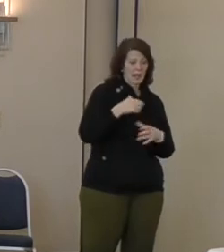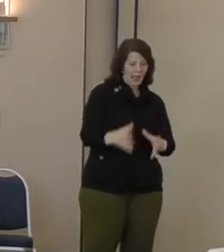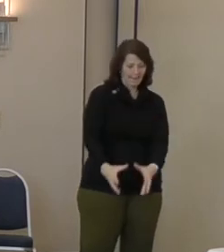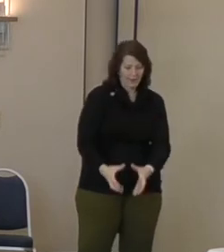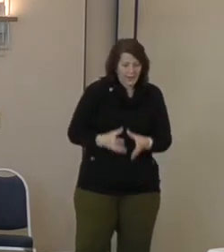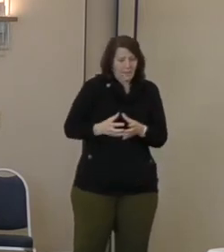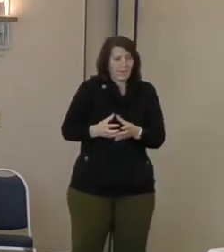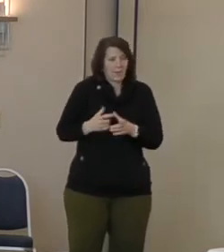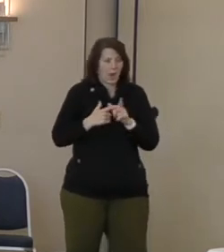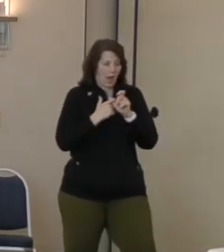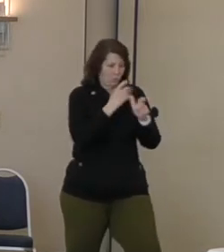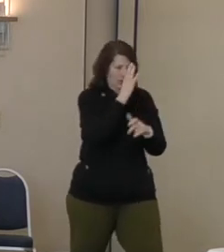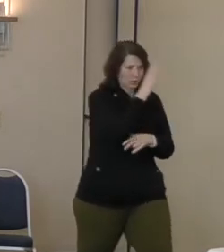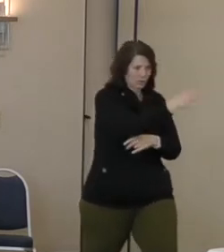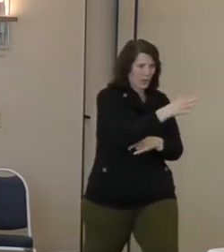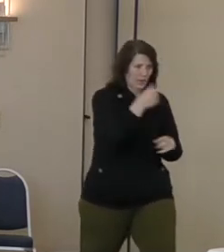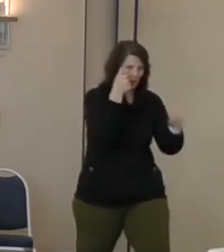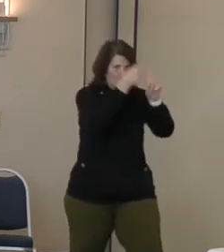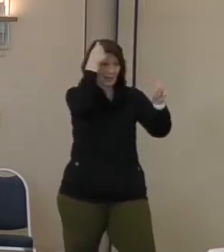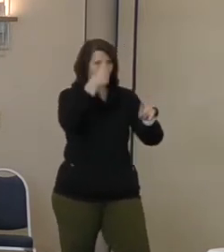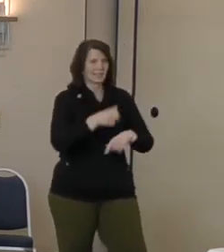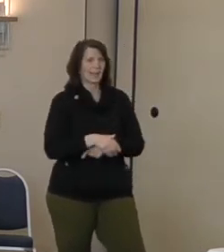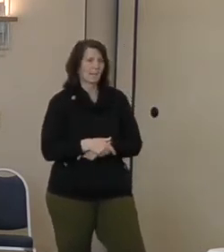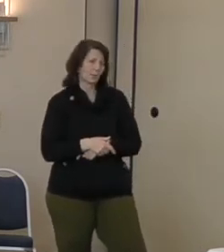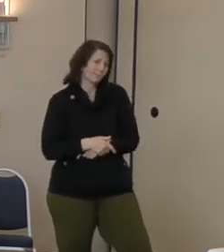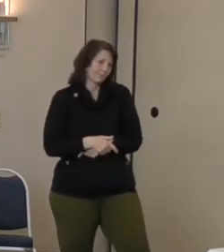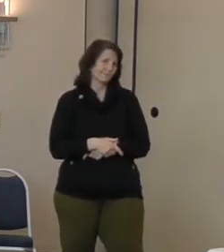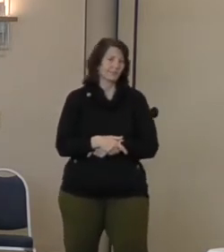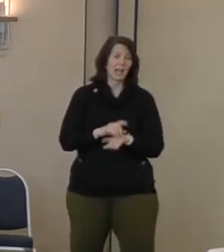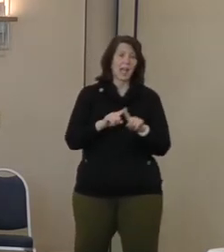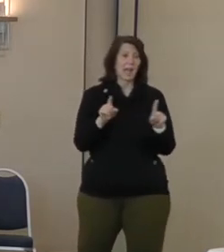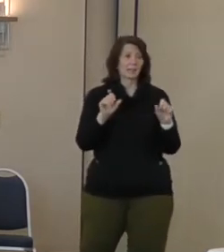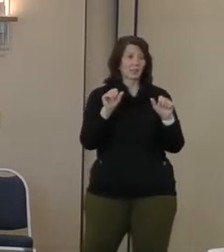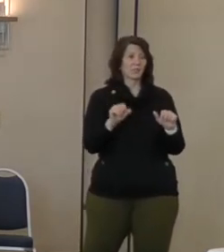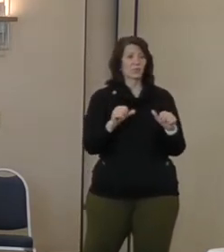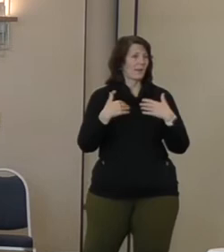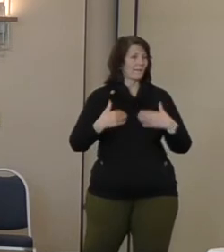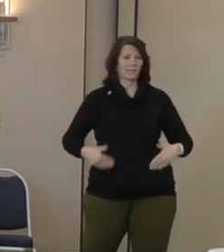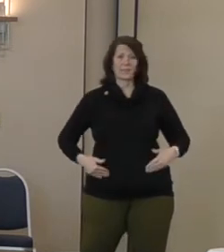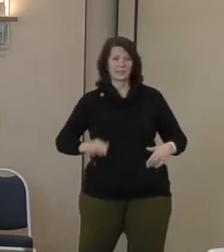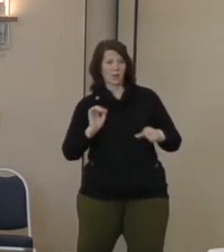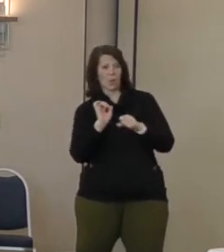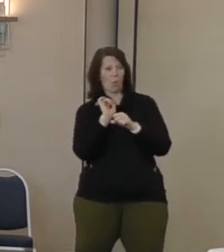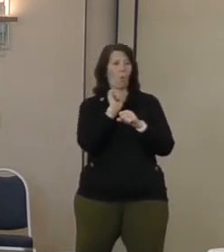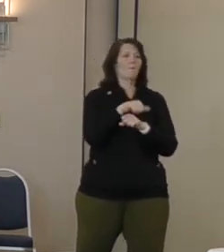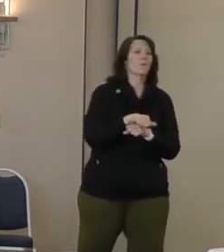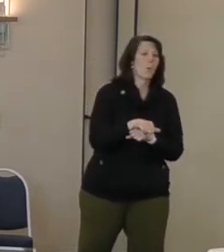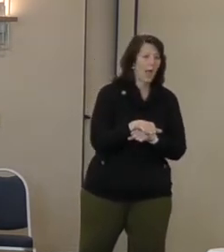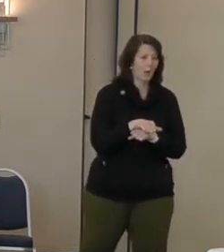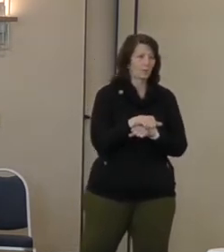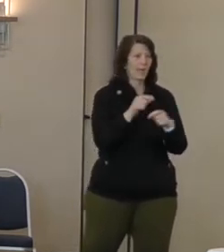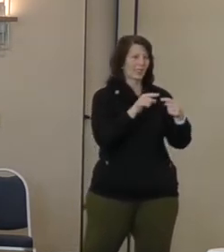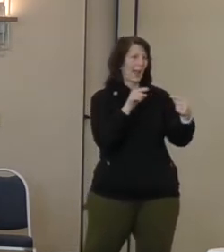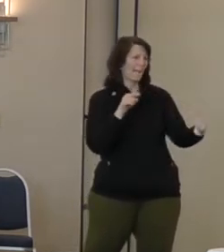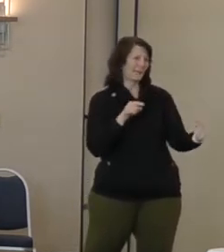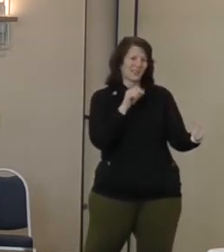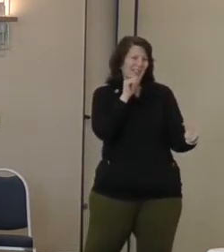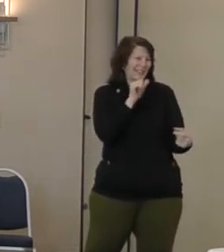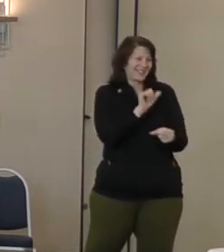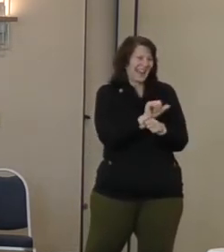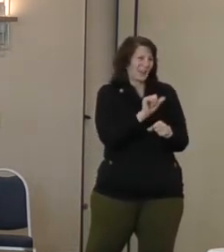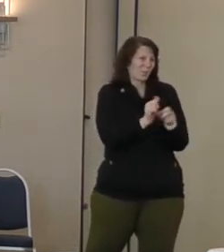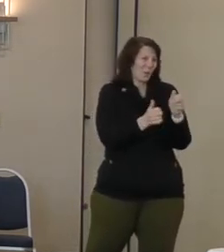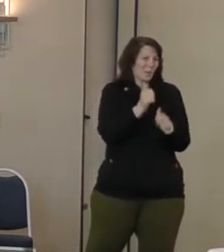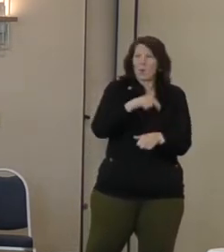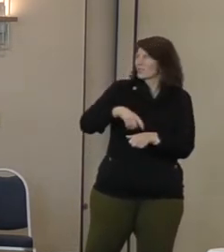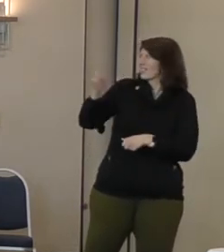ball, I run straight, I run into somebody. Unless you can just physically overwhelm the opposition, that's just not going to work most